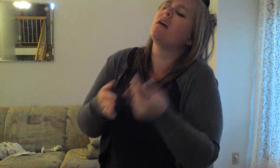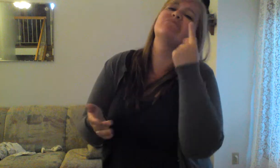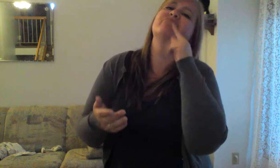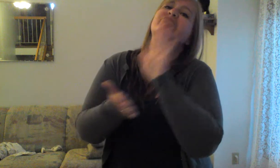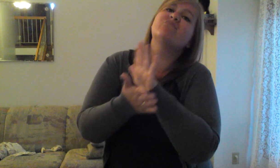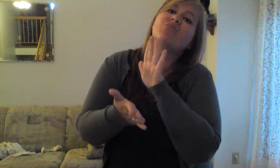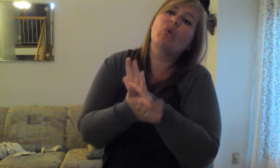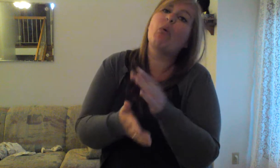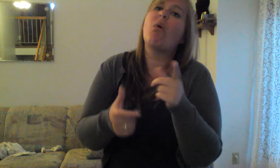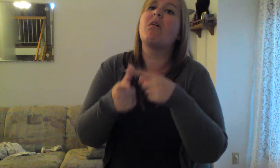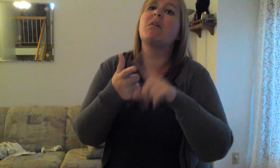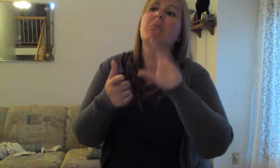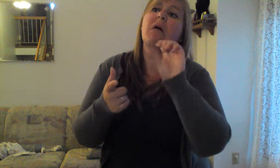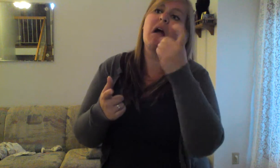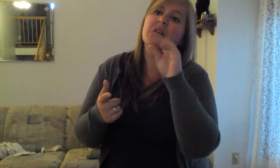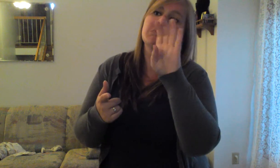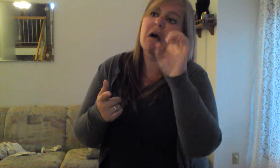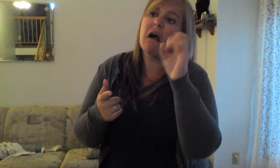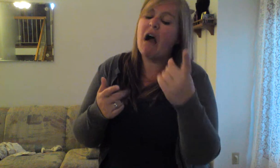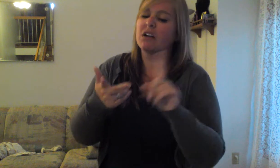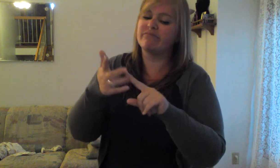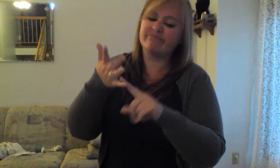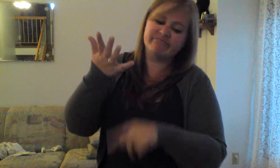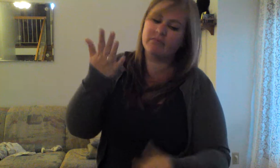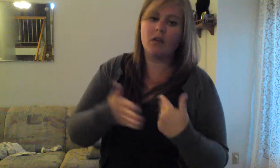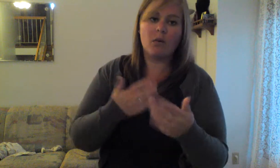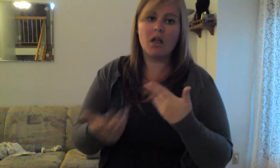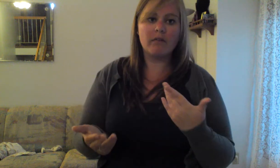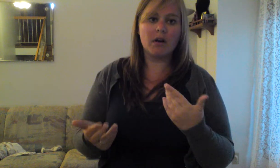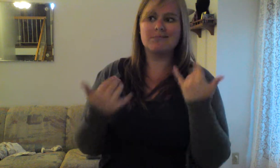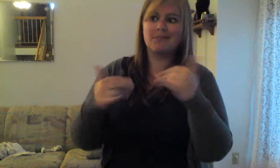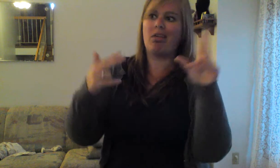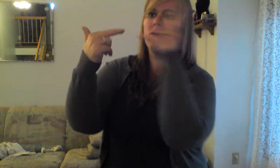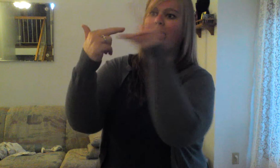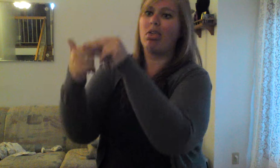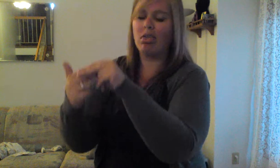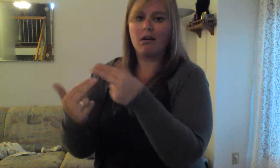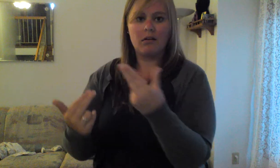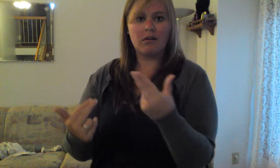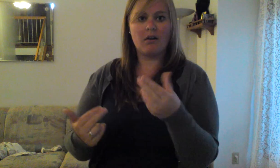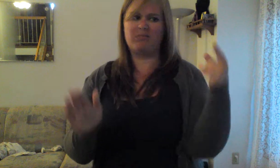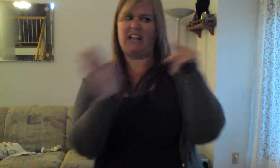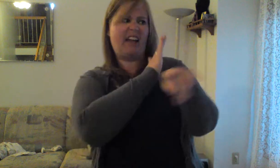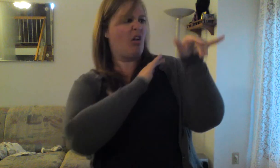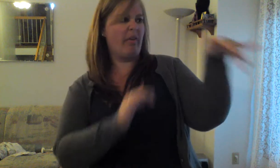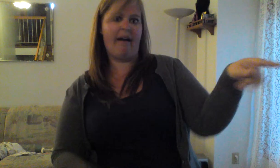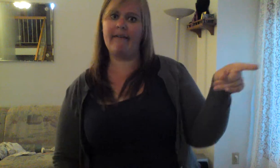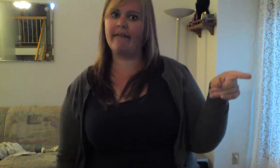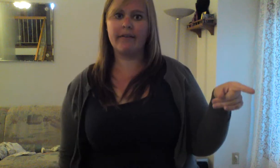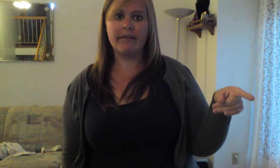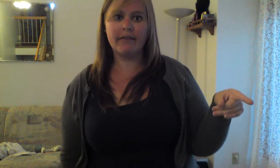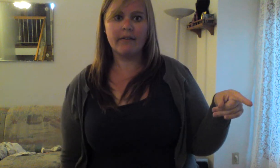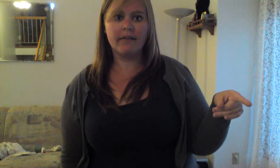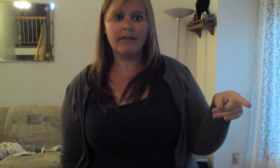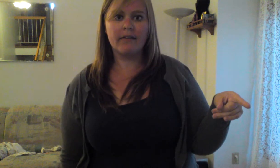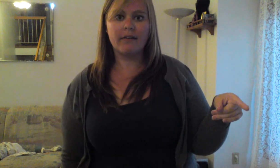for this Xbox, or I want some money for this or that, whatever, that child is still leeching off the parents. Ooh, you gotta kill that little parasite. See, by your logic, a